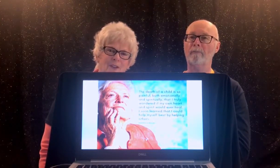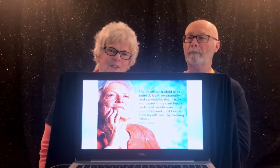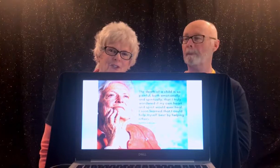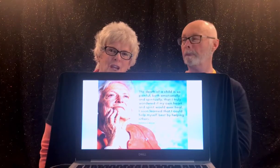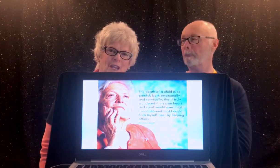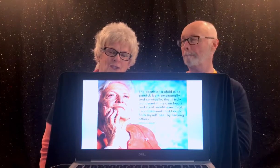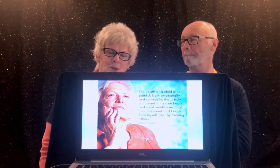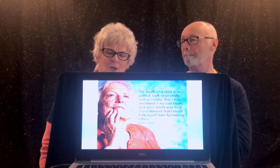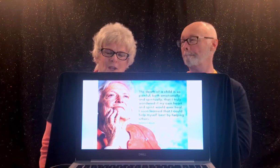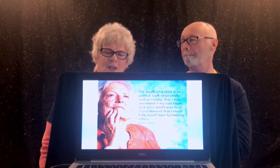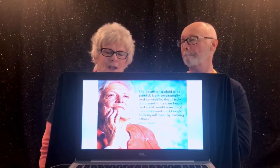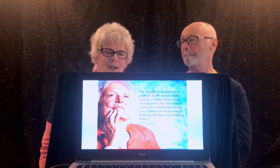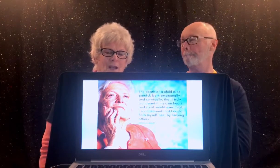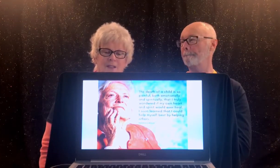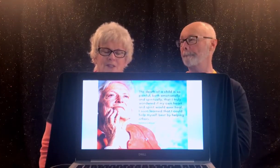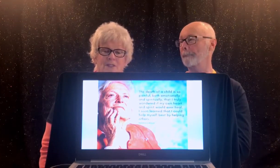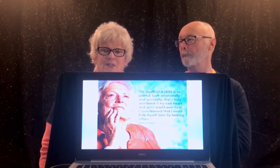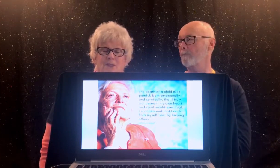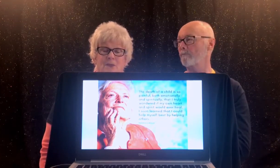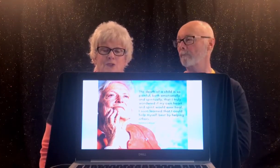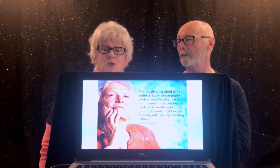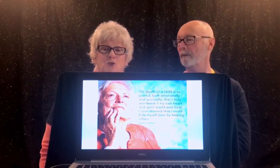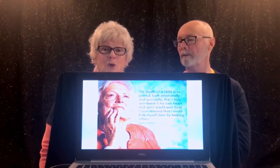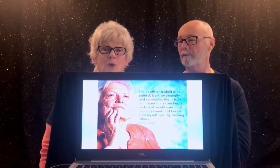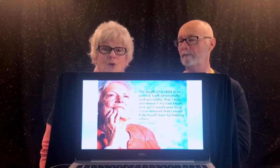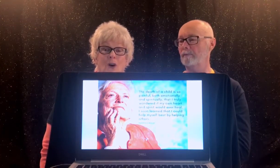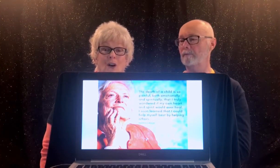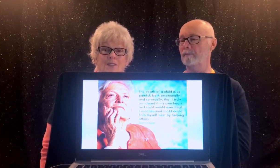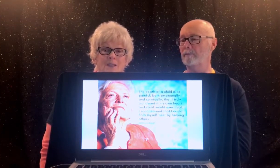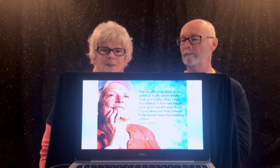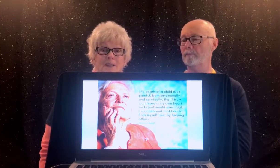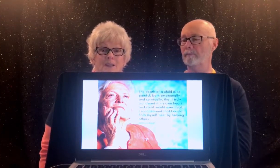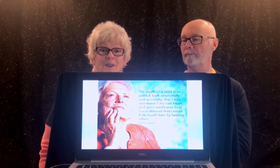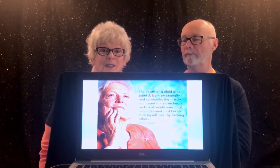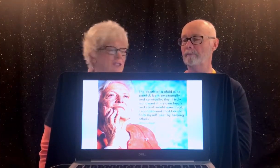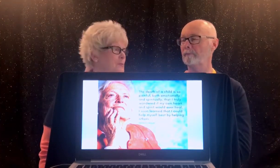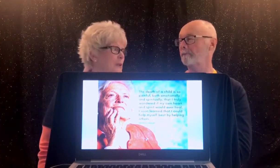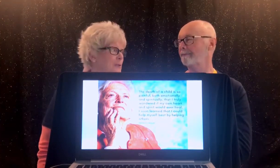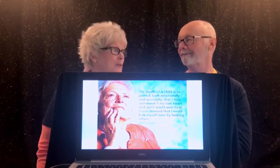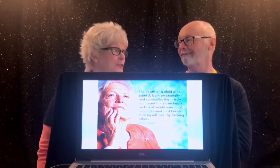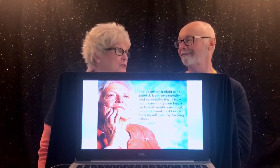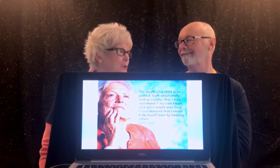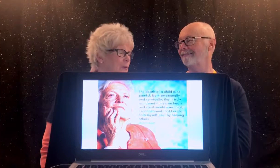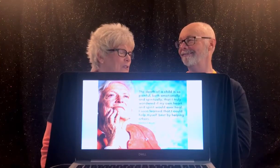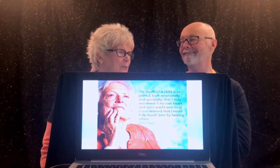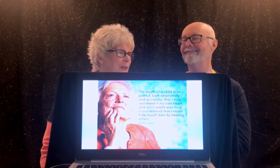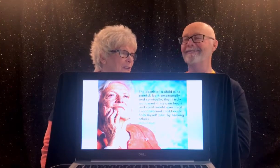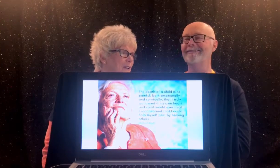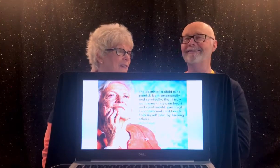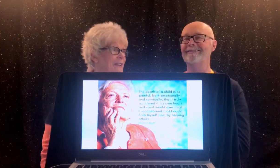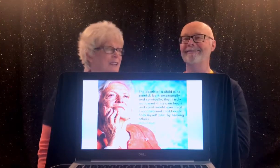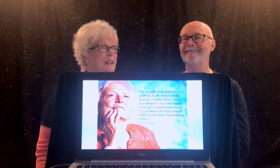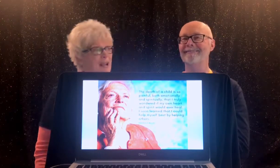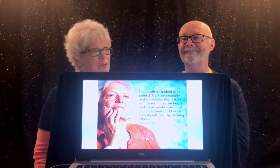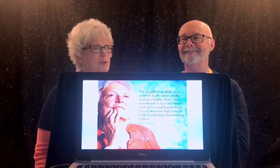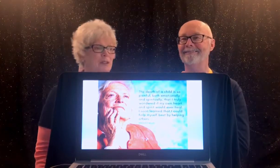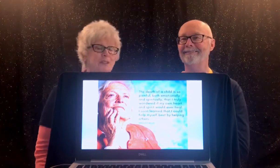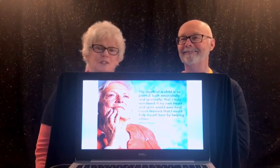of Jay and Jody, it just was so awesome. It just made me feel so much better that I'm doing this for